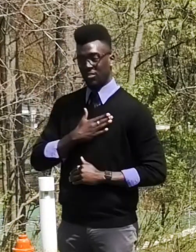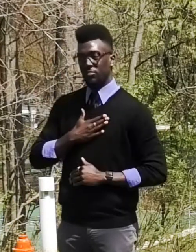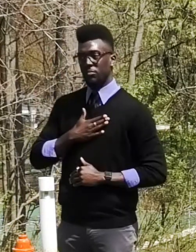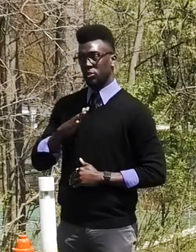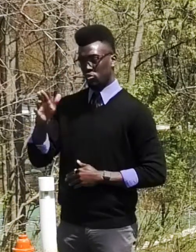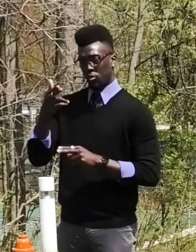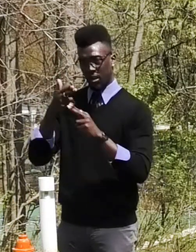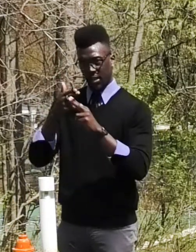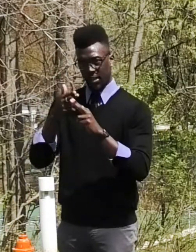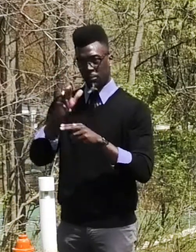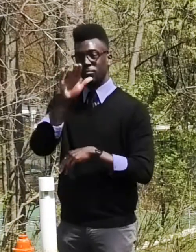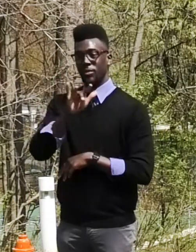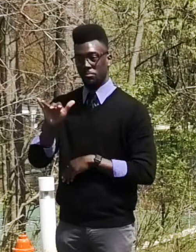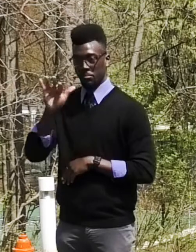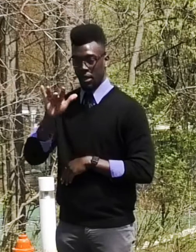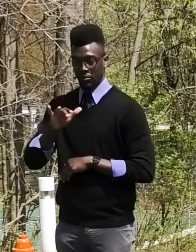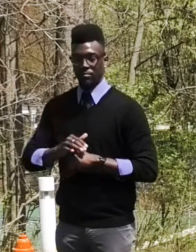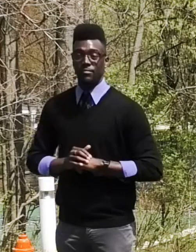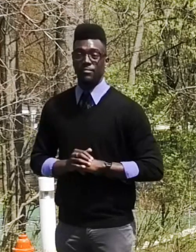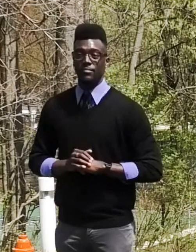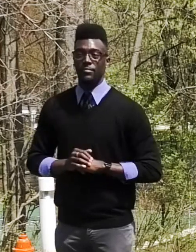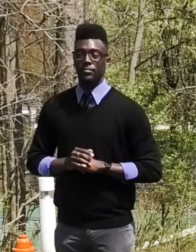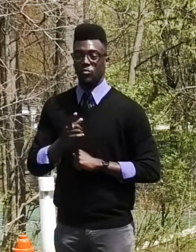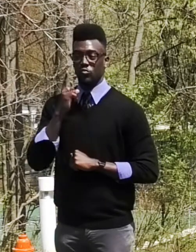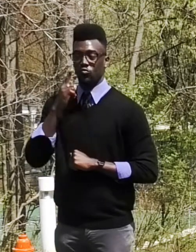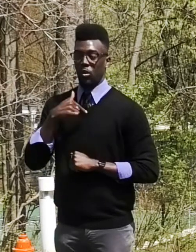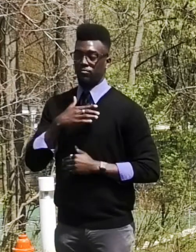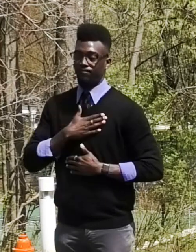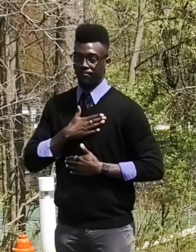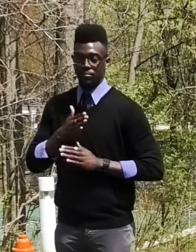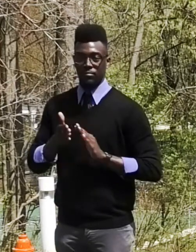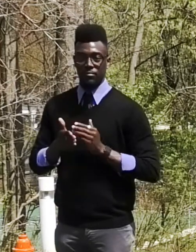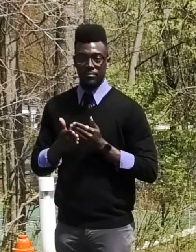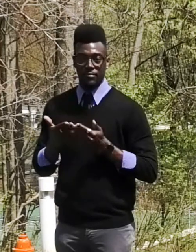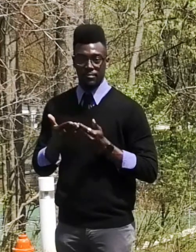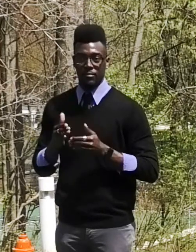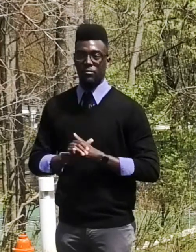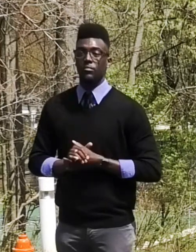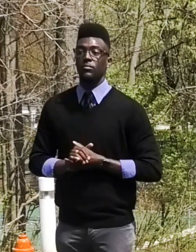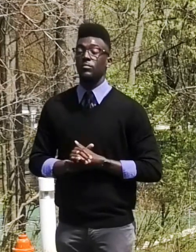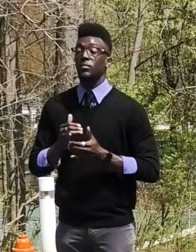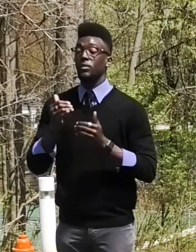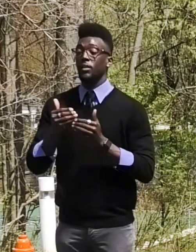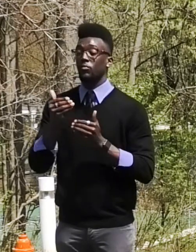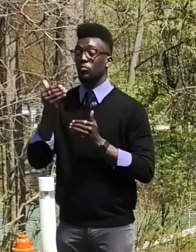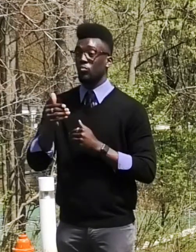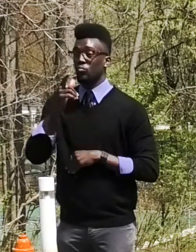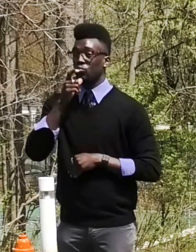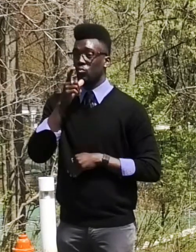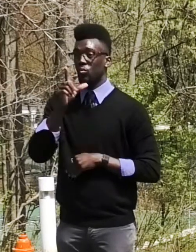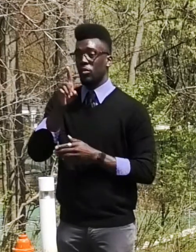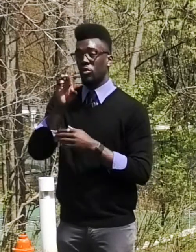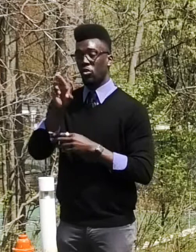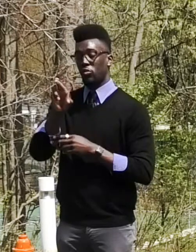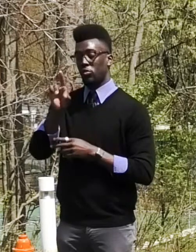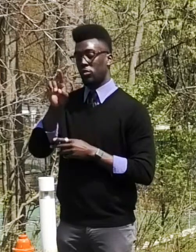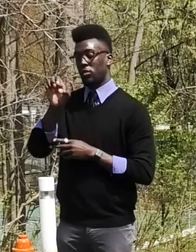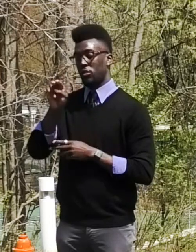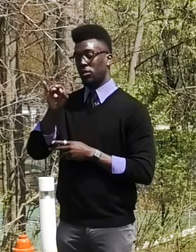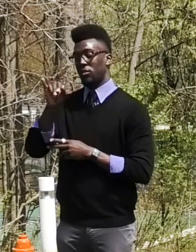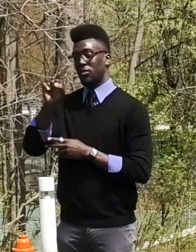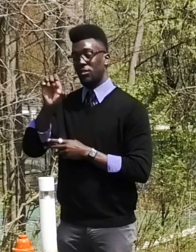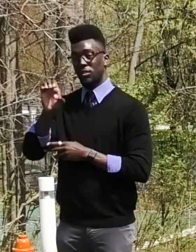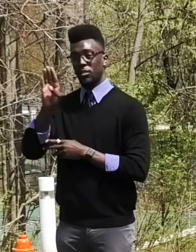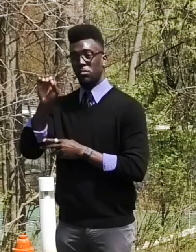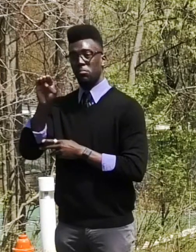state your name and spell it for our convenience, please. Up next, we have Dr. Denise Boston, the Equity and